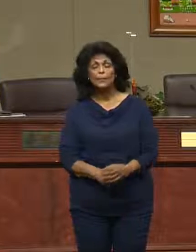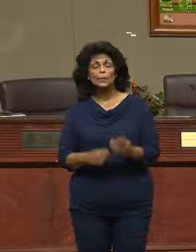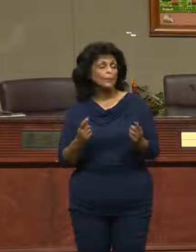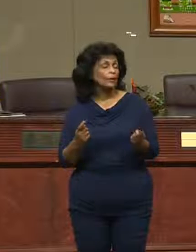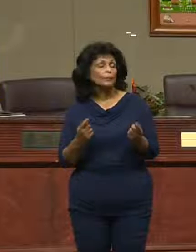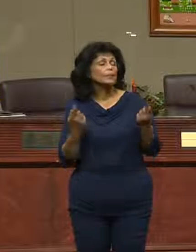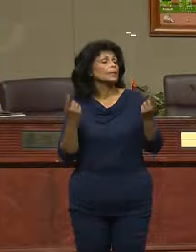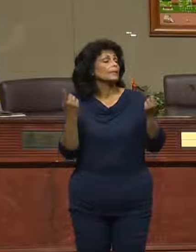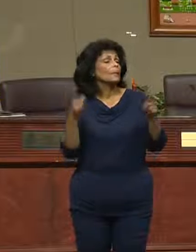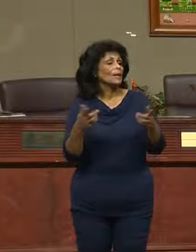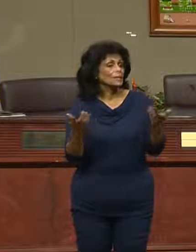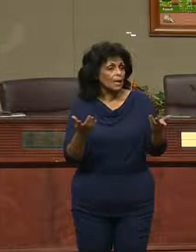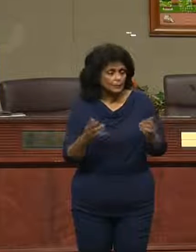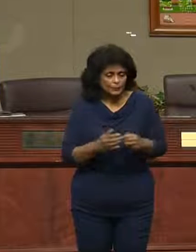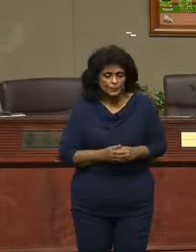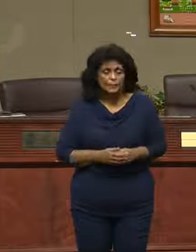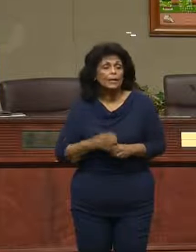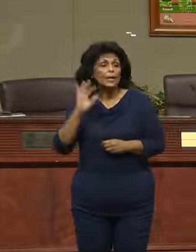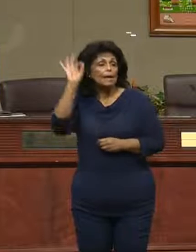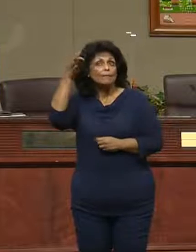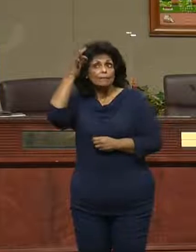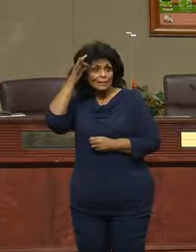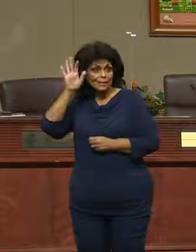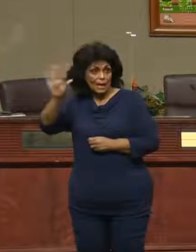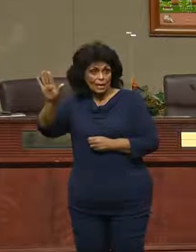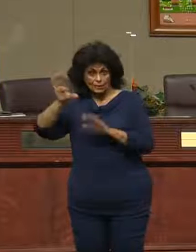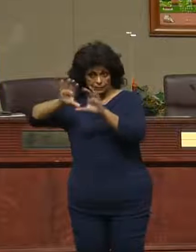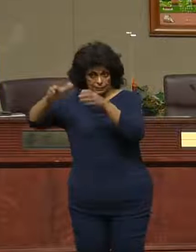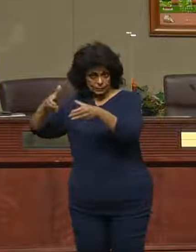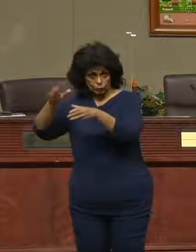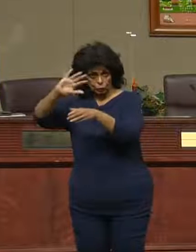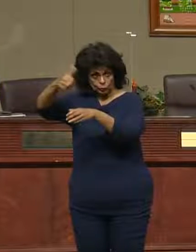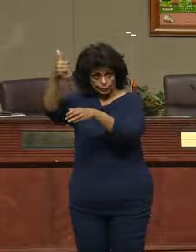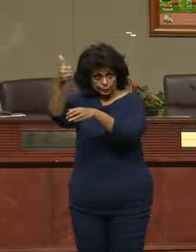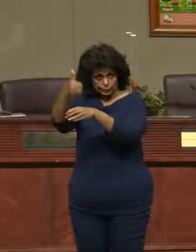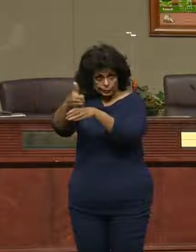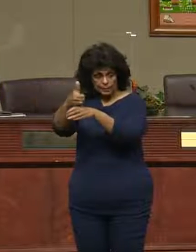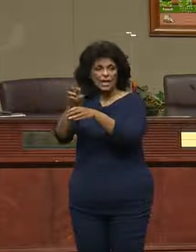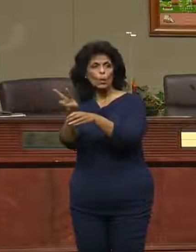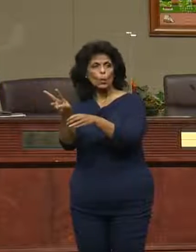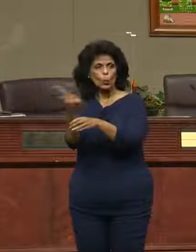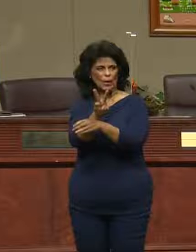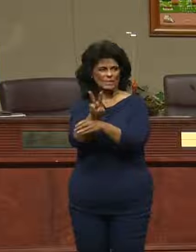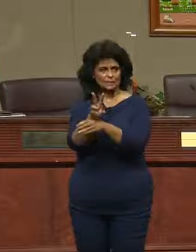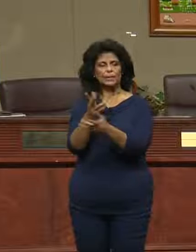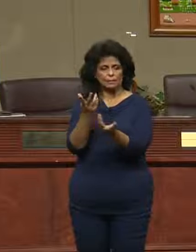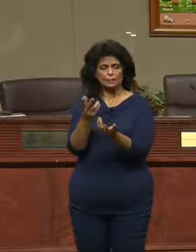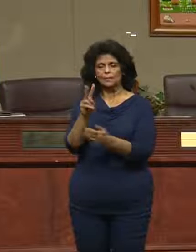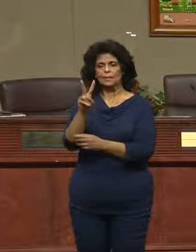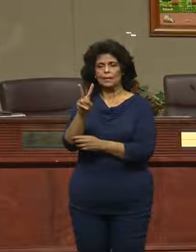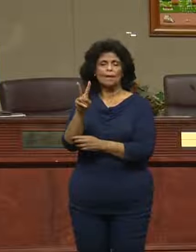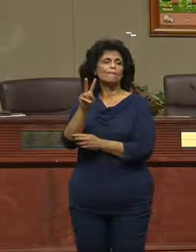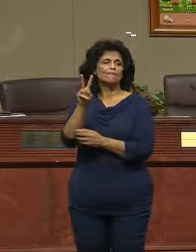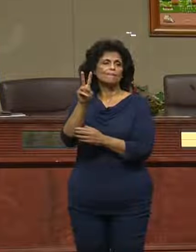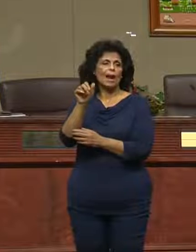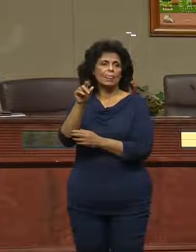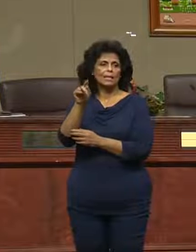suceder es que con el sitio federal va a estar en el oeste, el campo oeste de Valencia